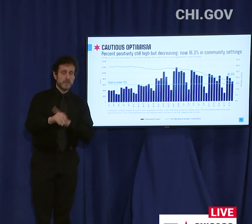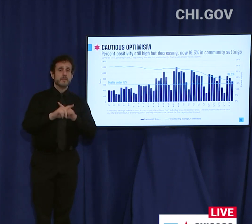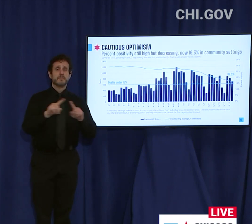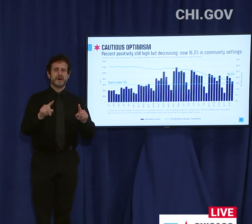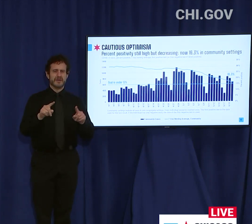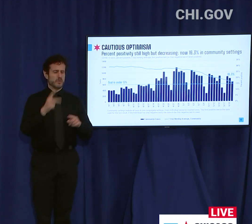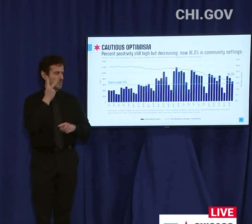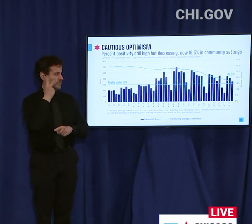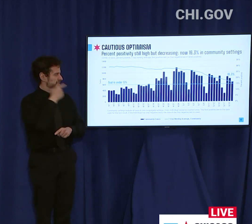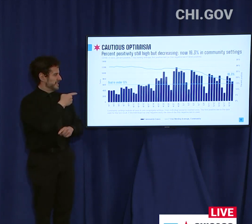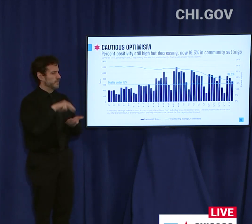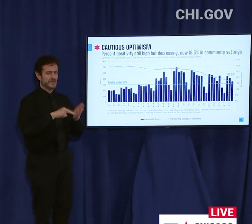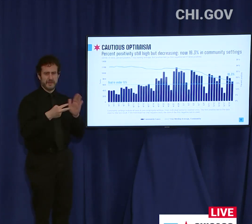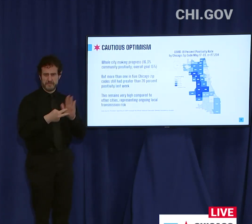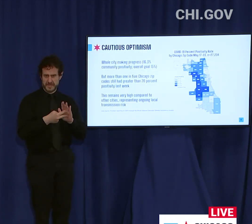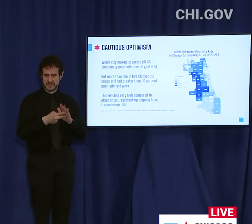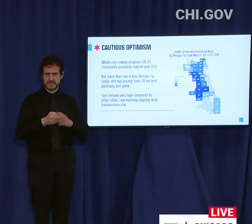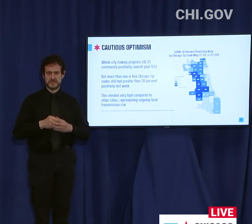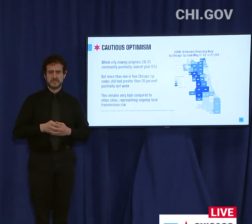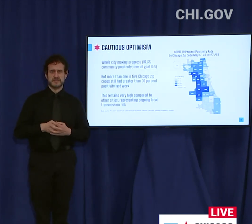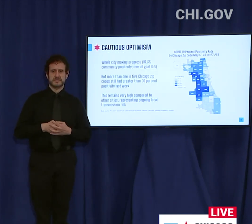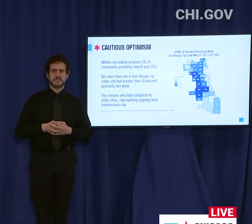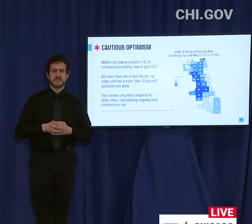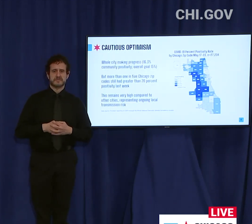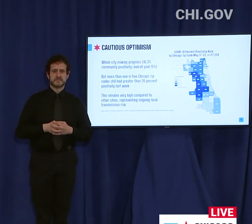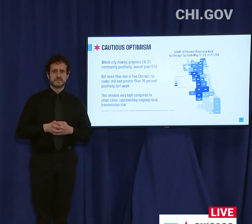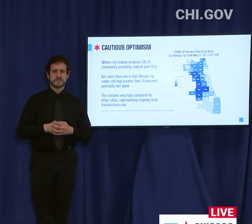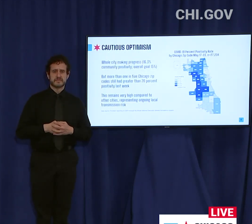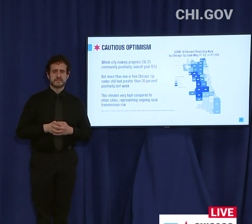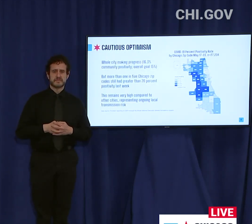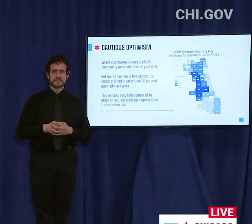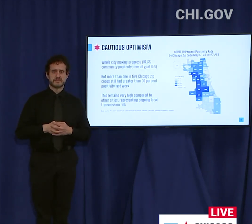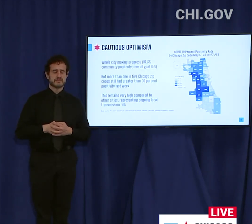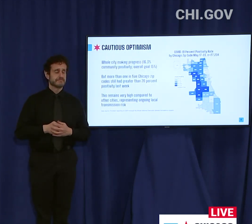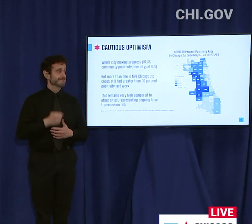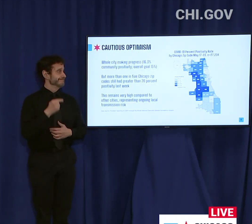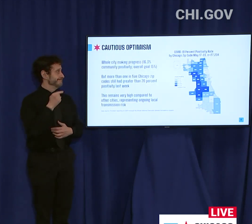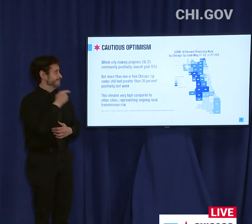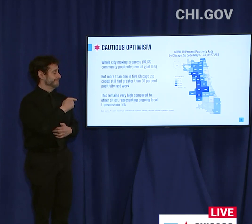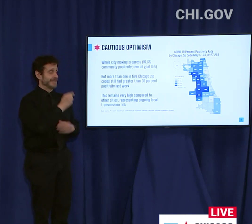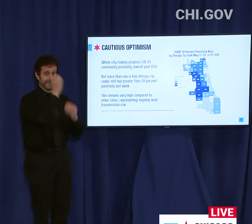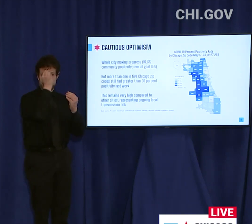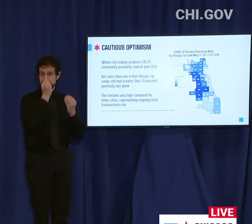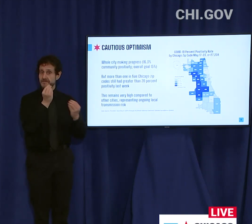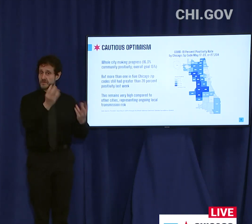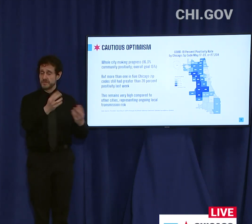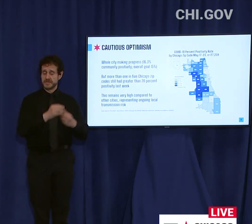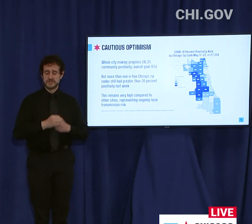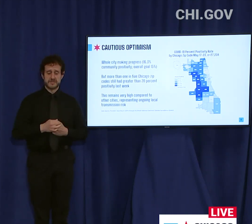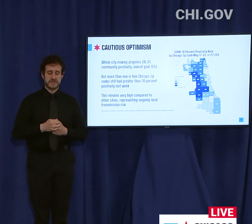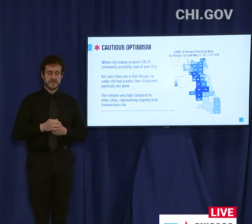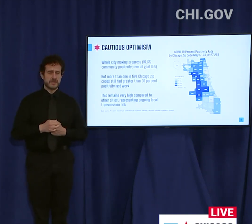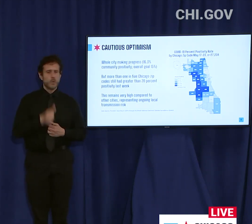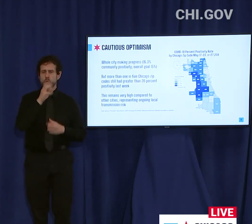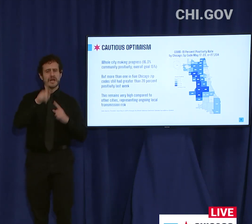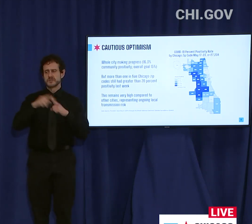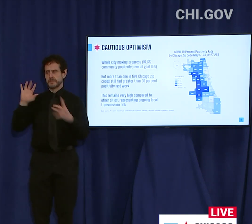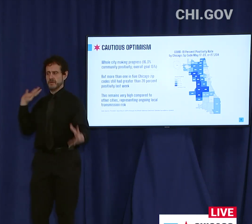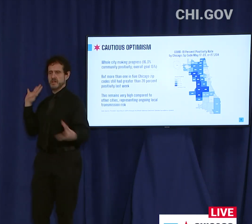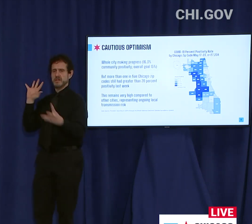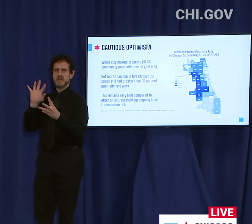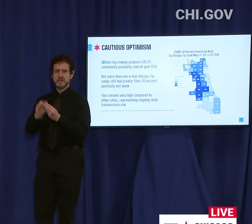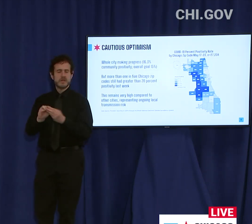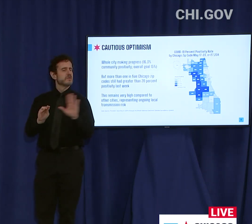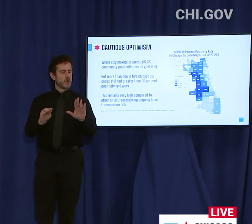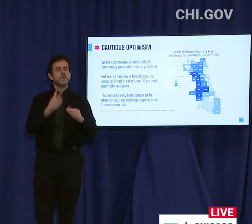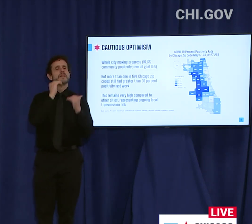at what that means in a little more detail. So this is data not cumulatively, but just from